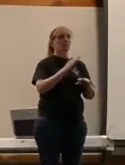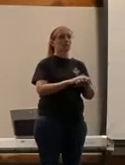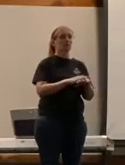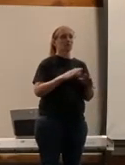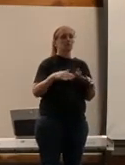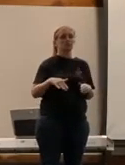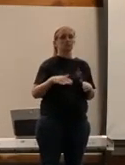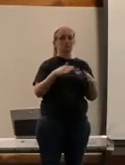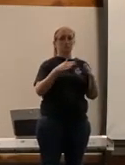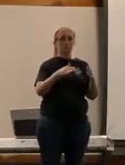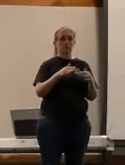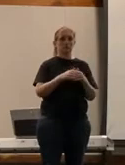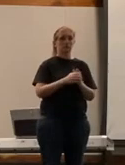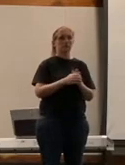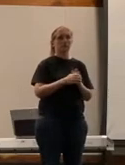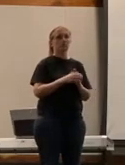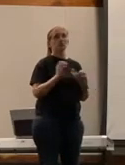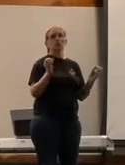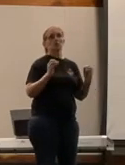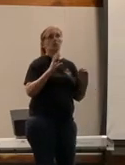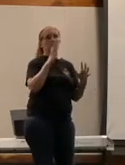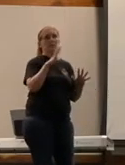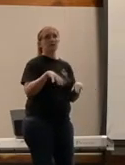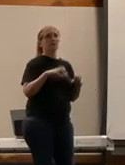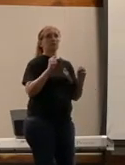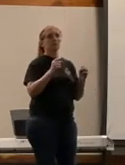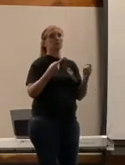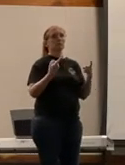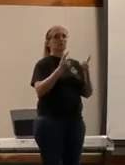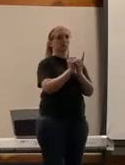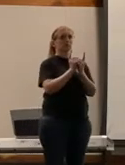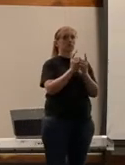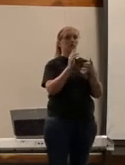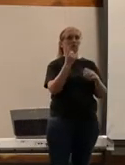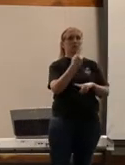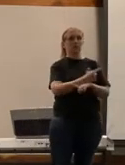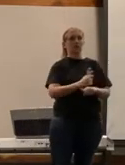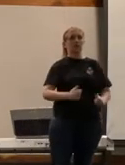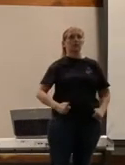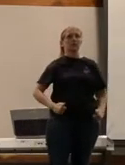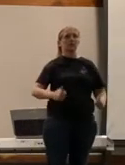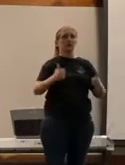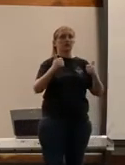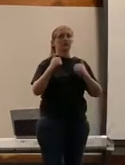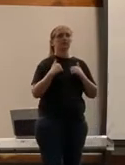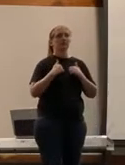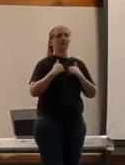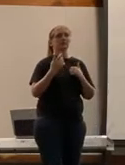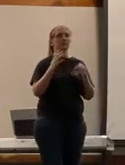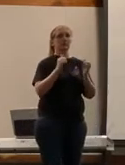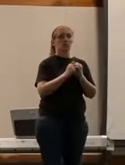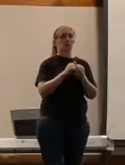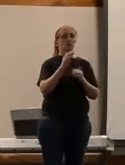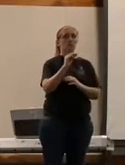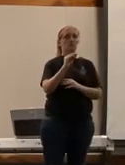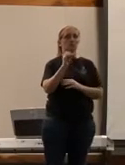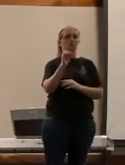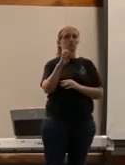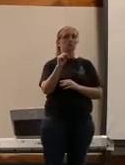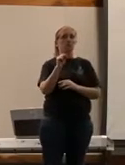streets, no one will be able to stand against you all the days of your life. As I was with